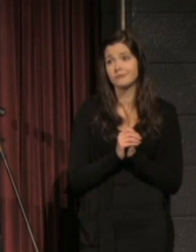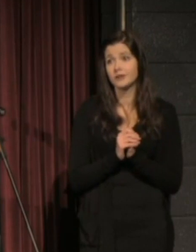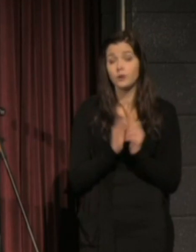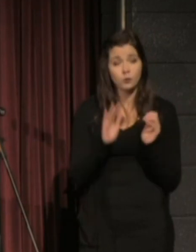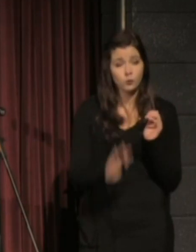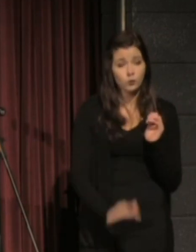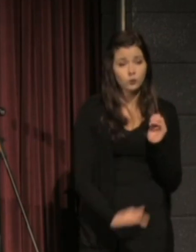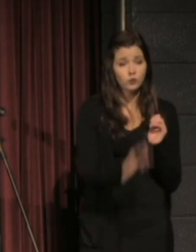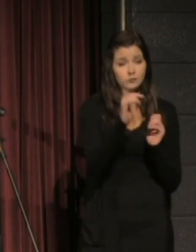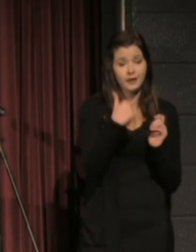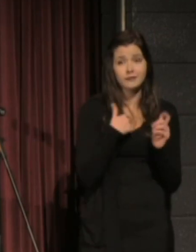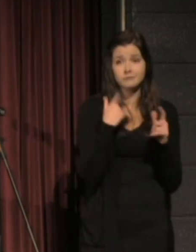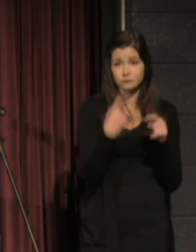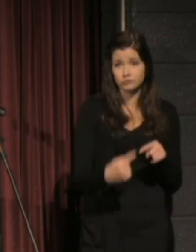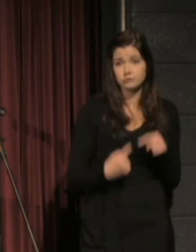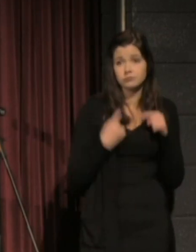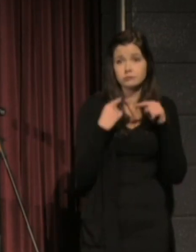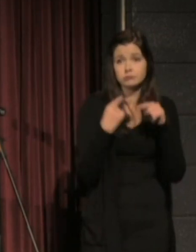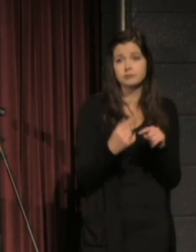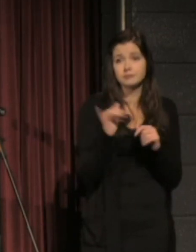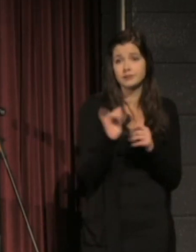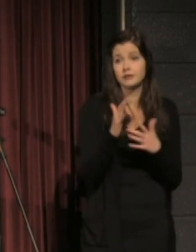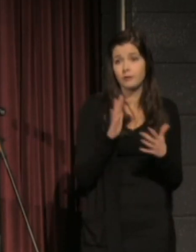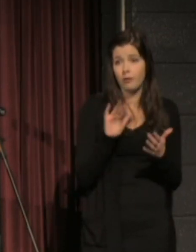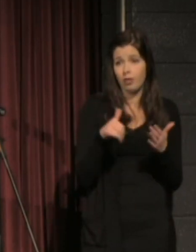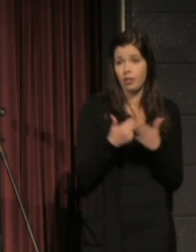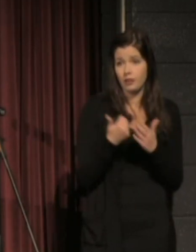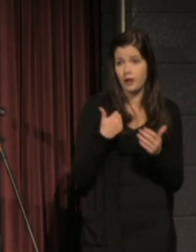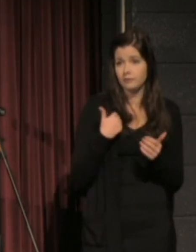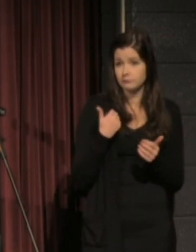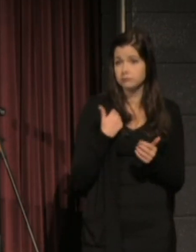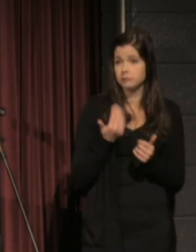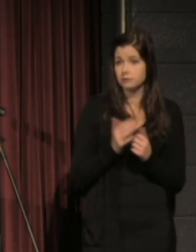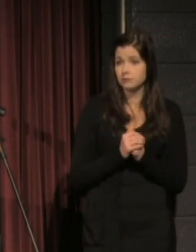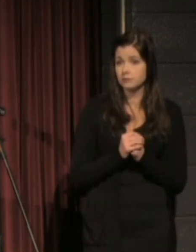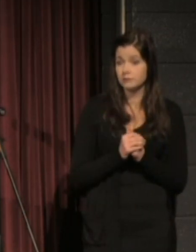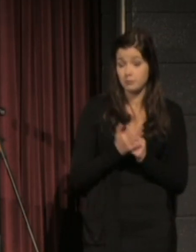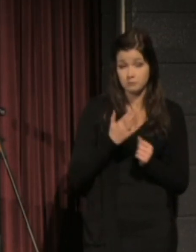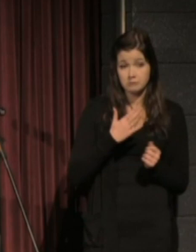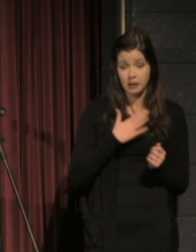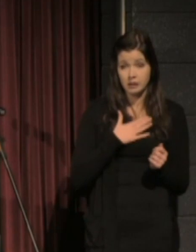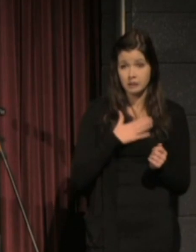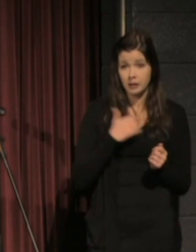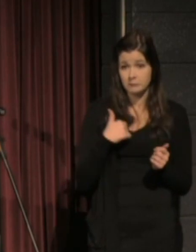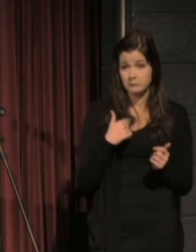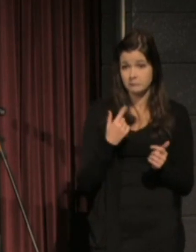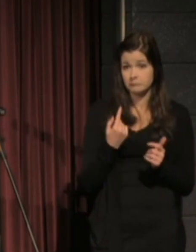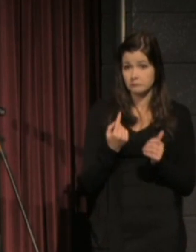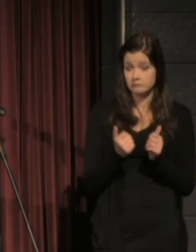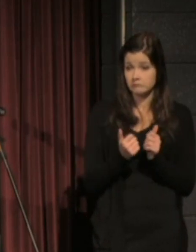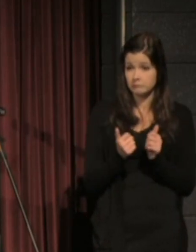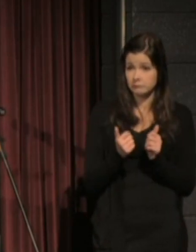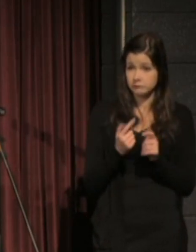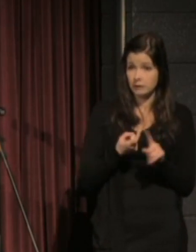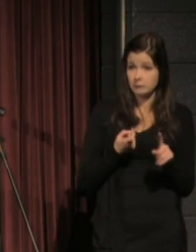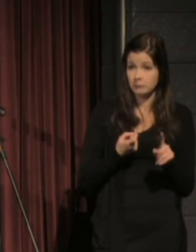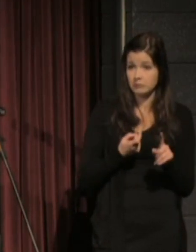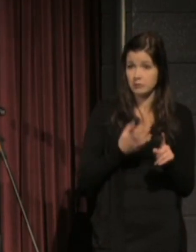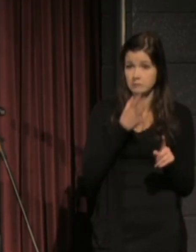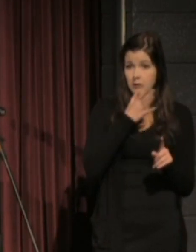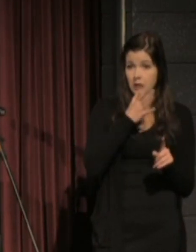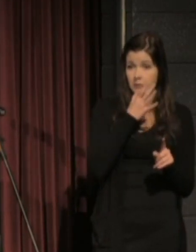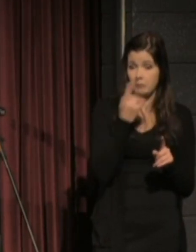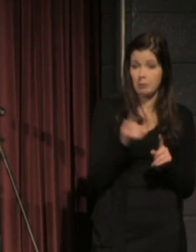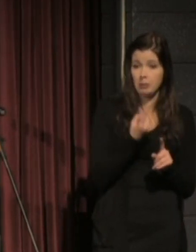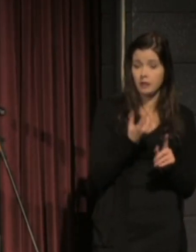Growing up, I had some struggles, as we all do in one way or another. In my case, I came from a single-parent household where my mom worked a lot to